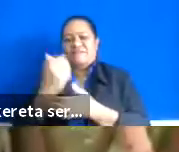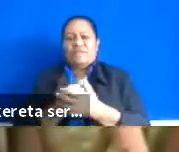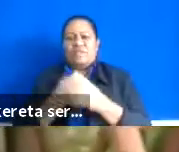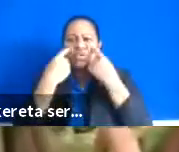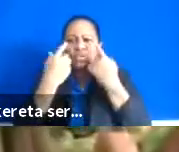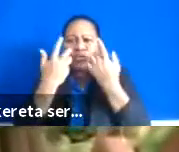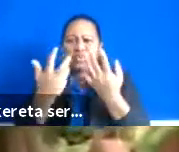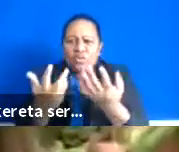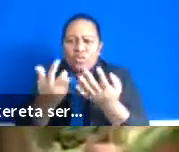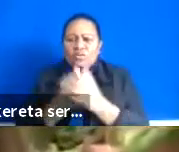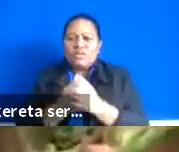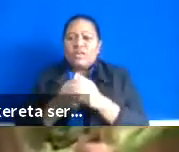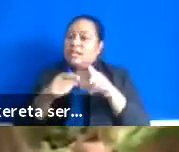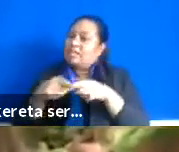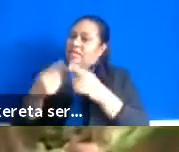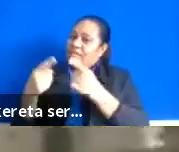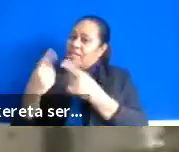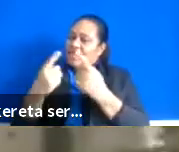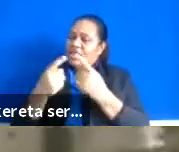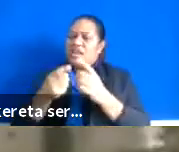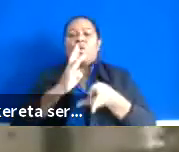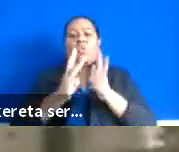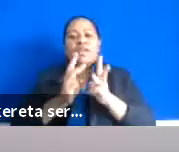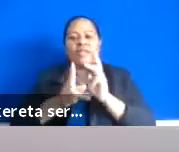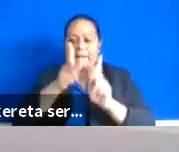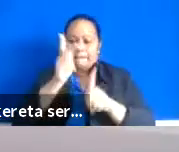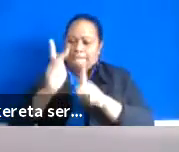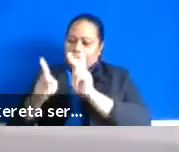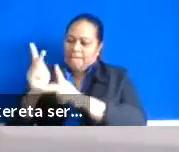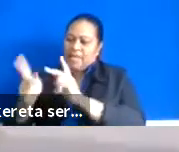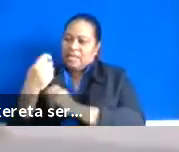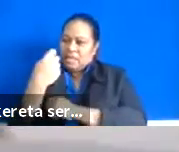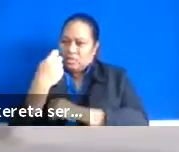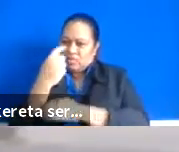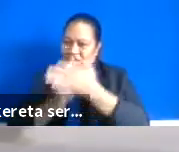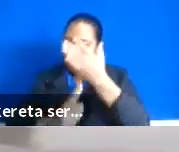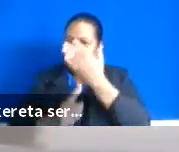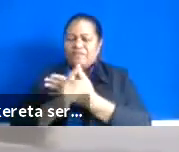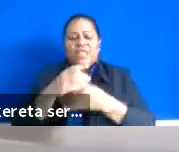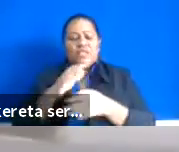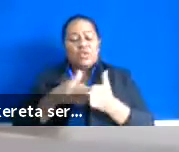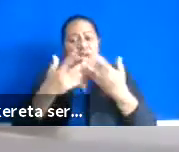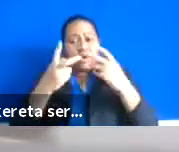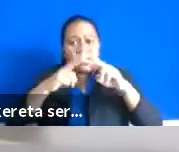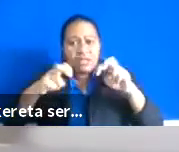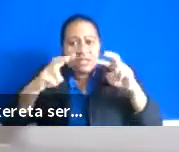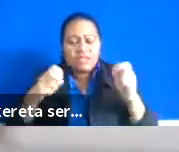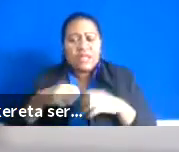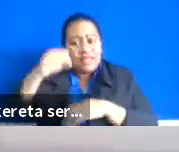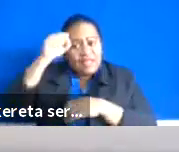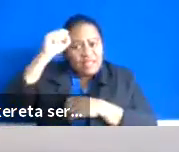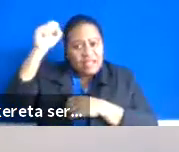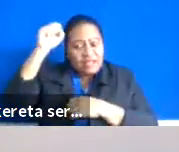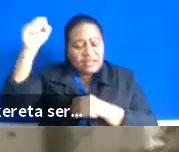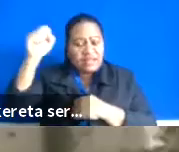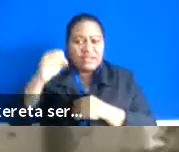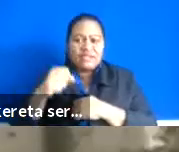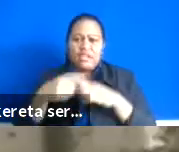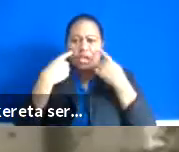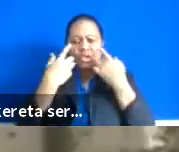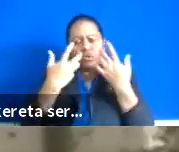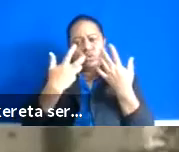different weather patterns that were approaching. According to the research, the elders highlighted that